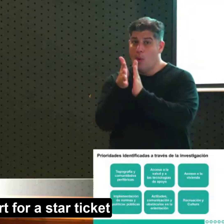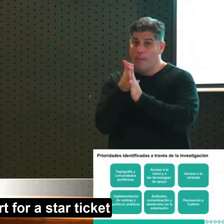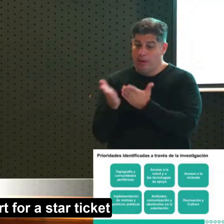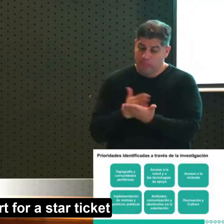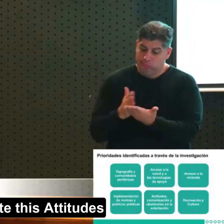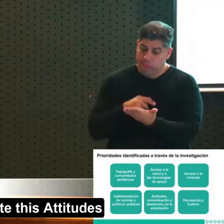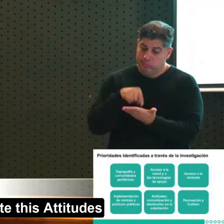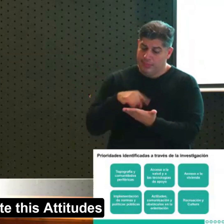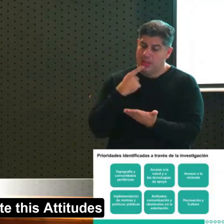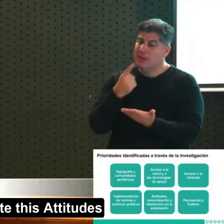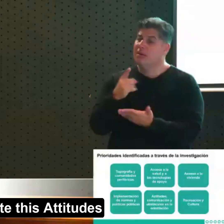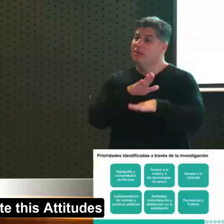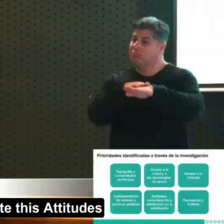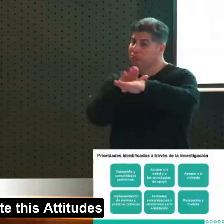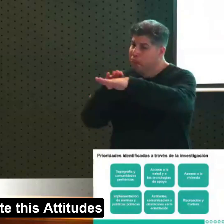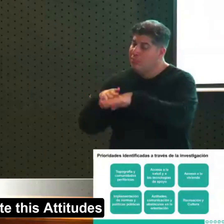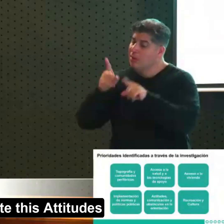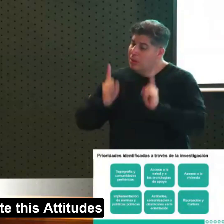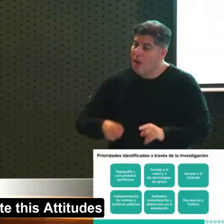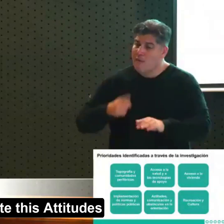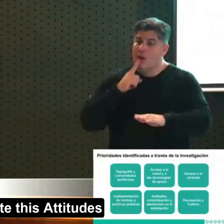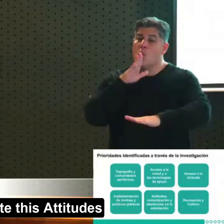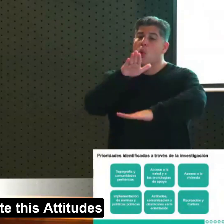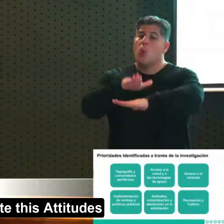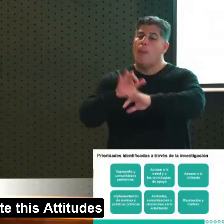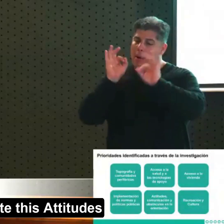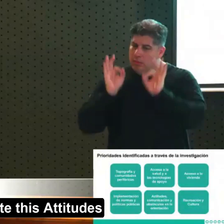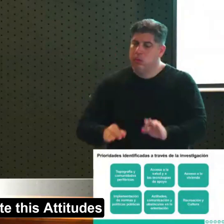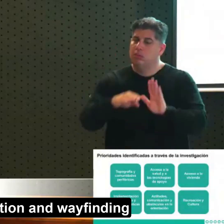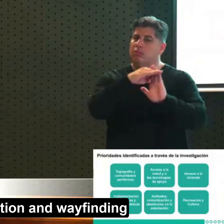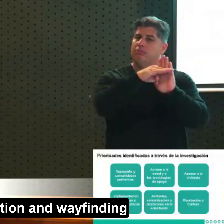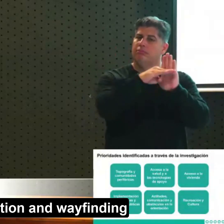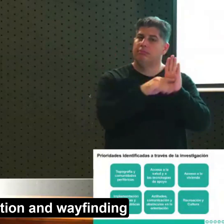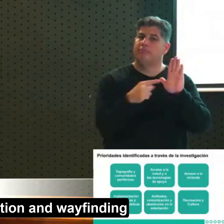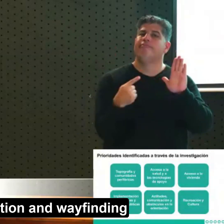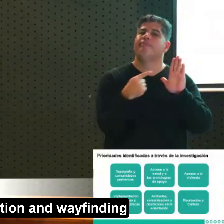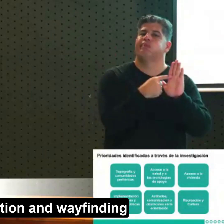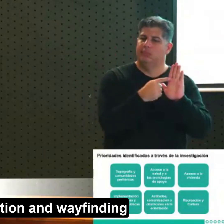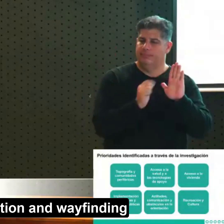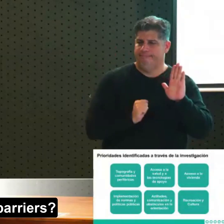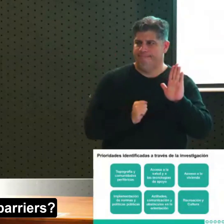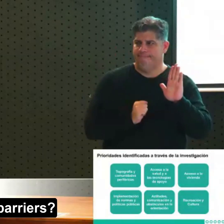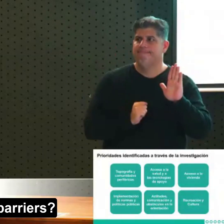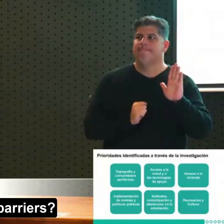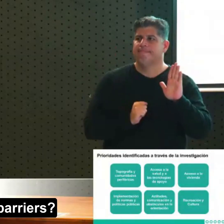for us to articulate this, attitudes, communication, and